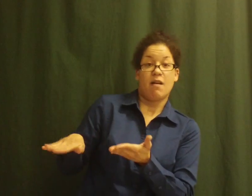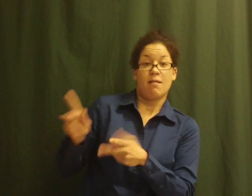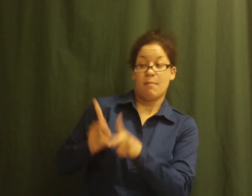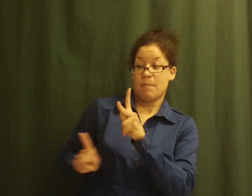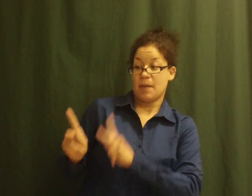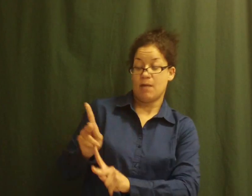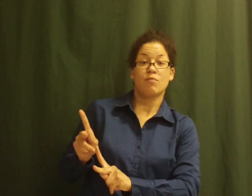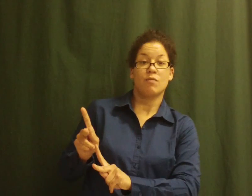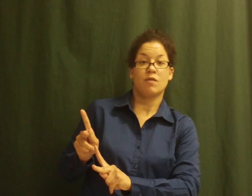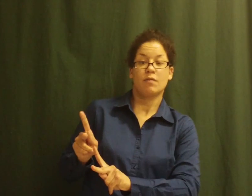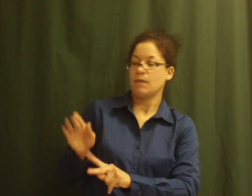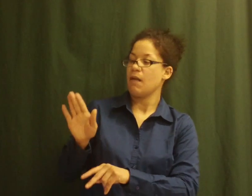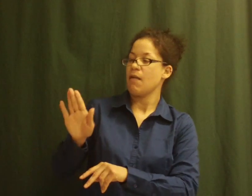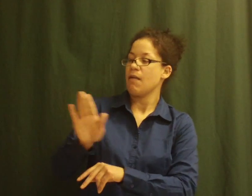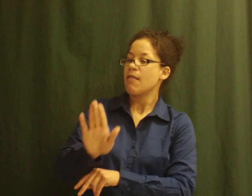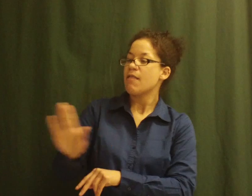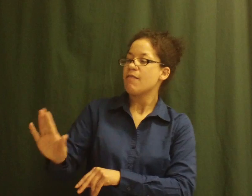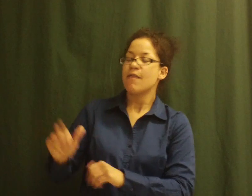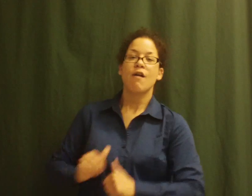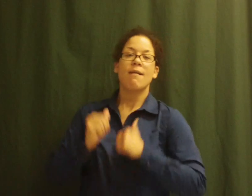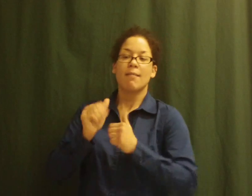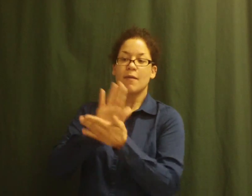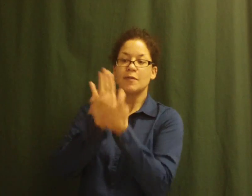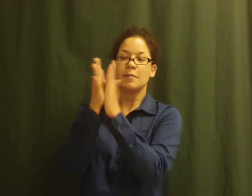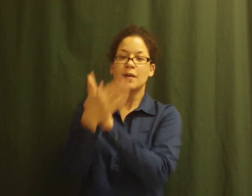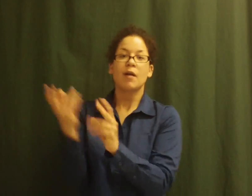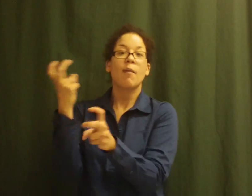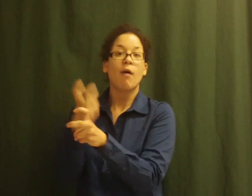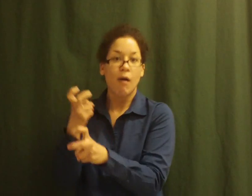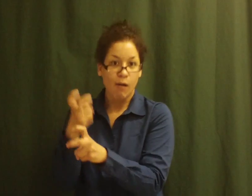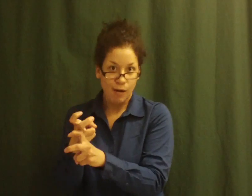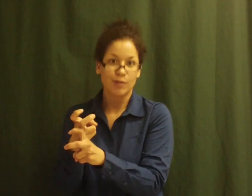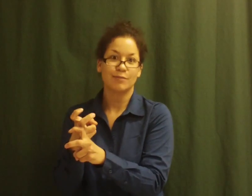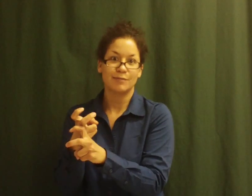economic effects of closing on the community.